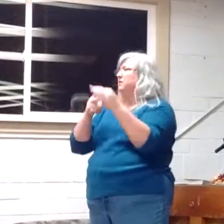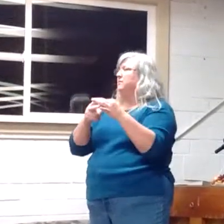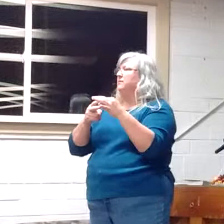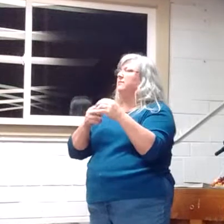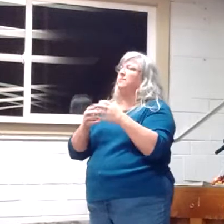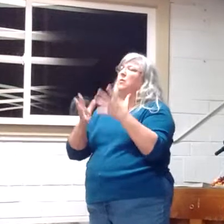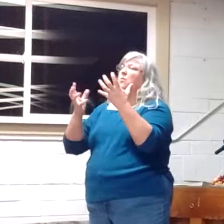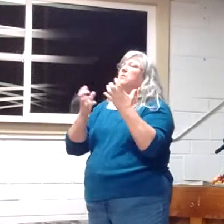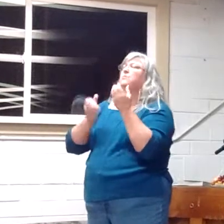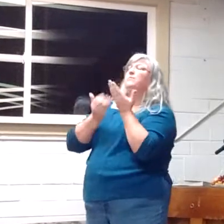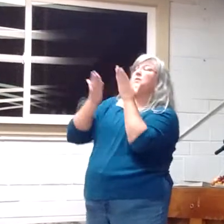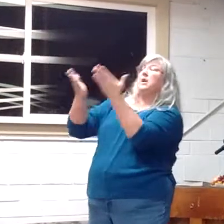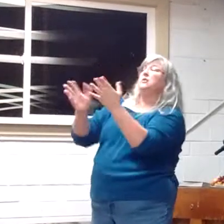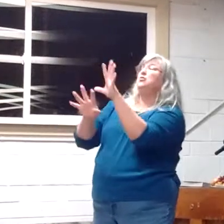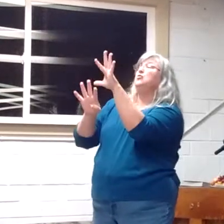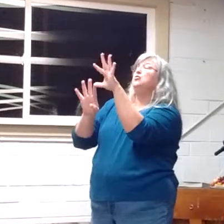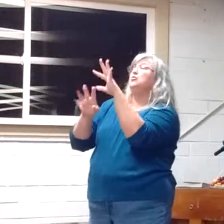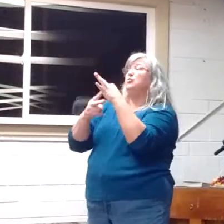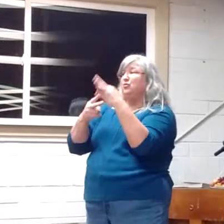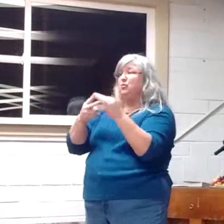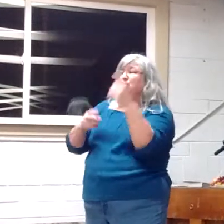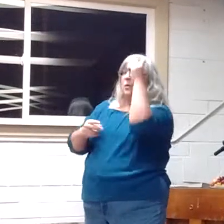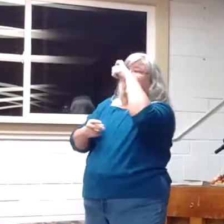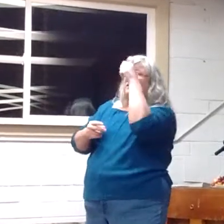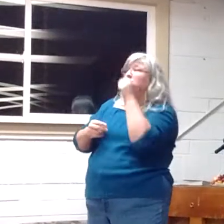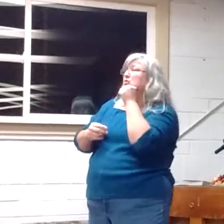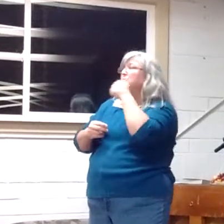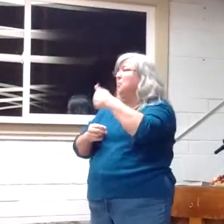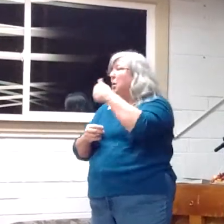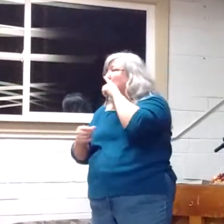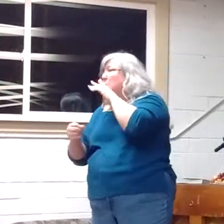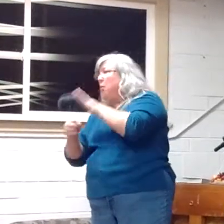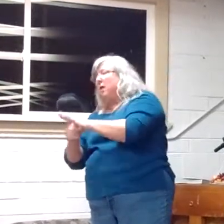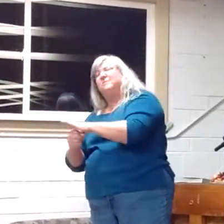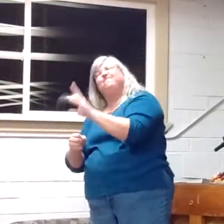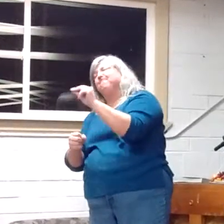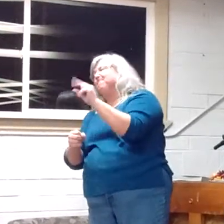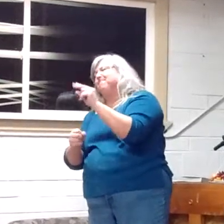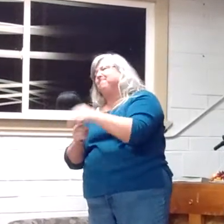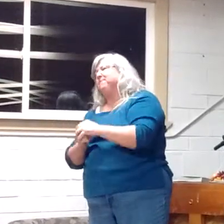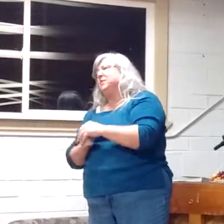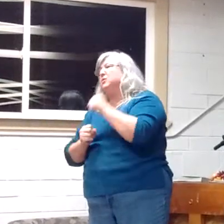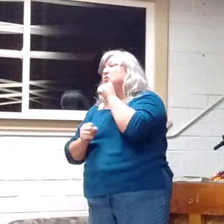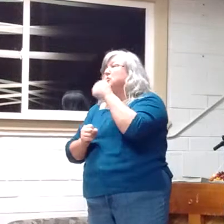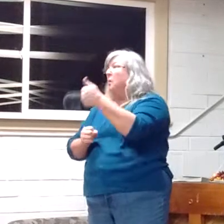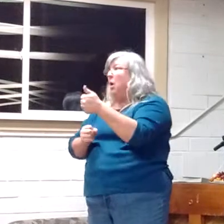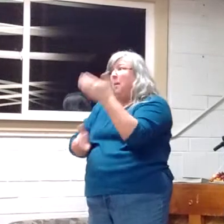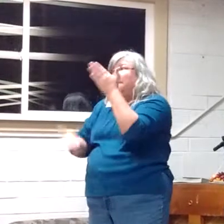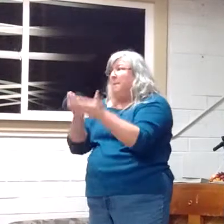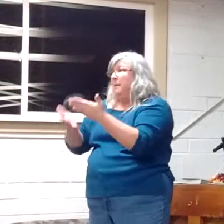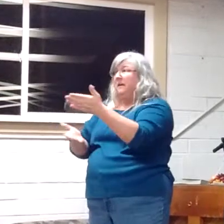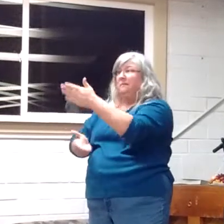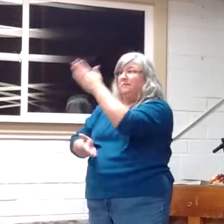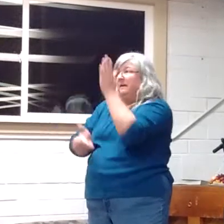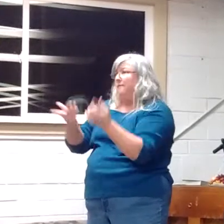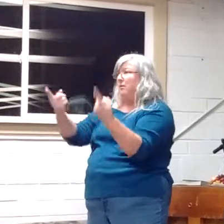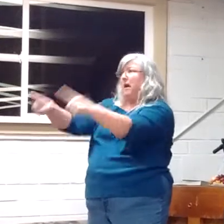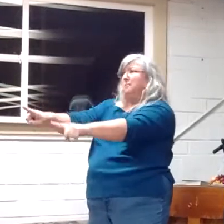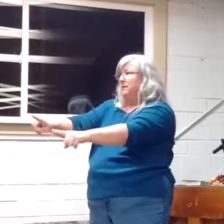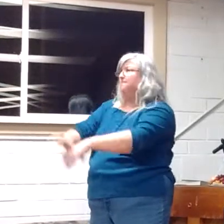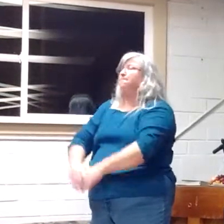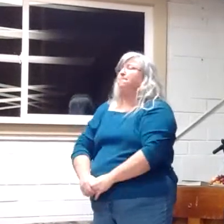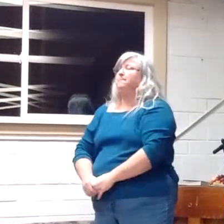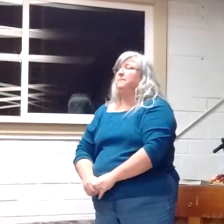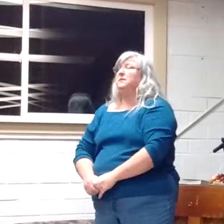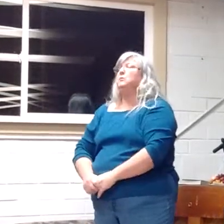wisely, for tomorrow is never promised, and tomorrow could possibly never come for some of us.